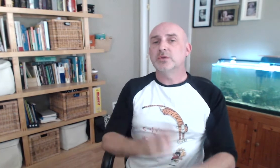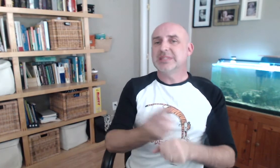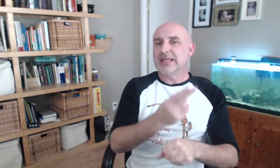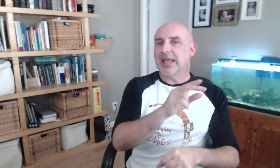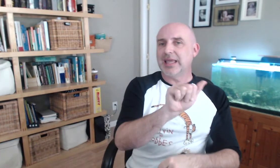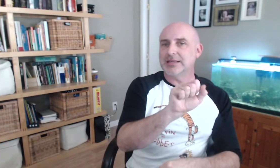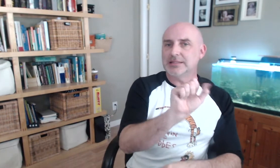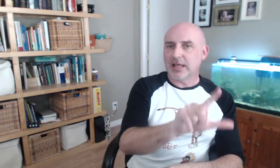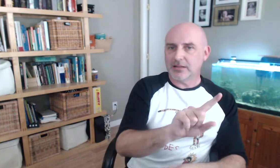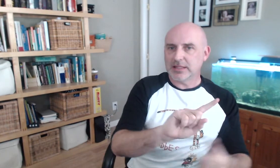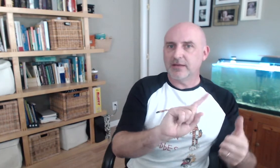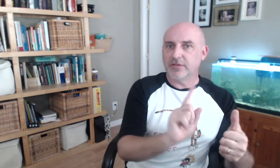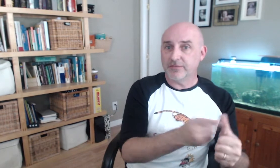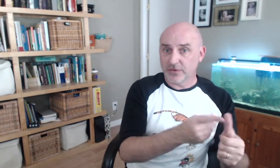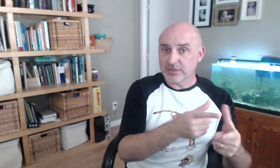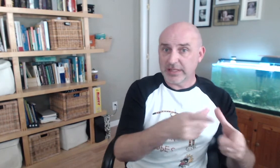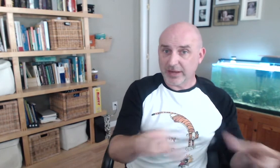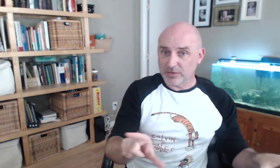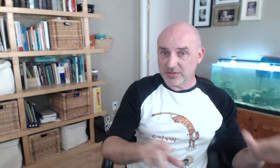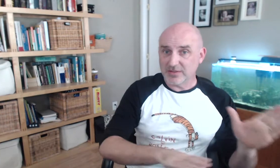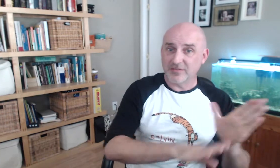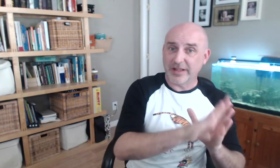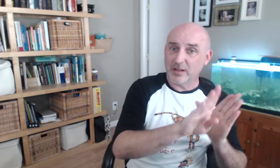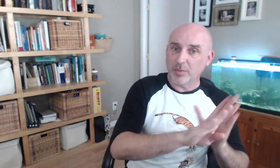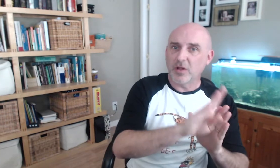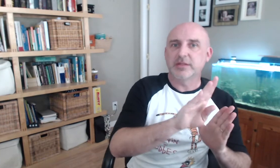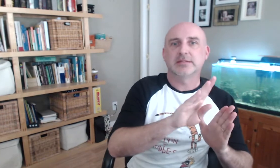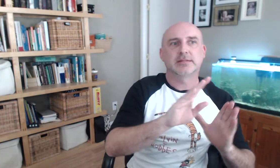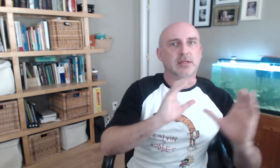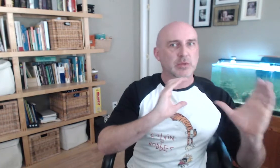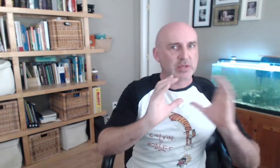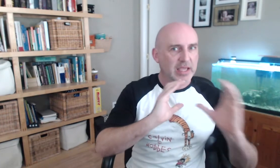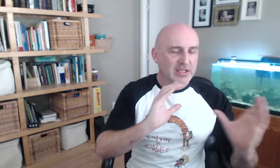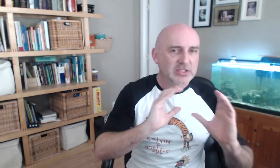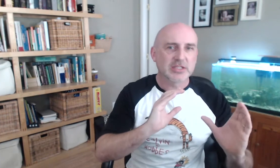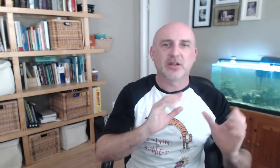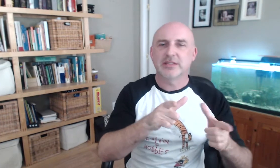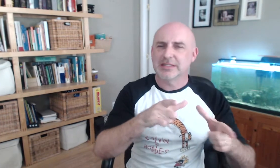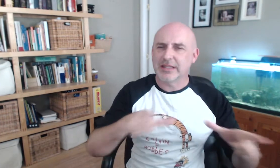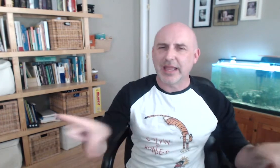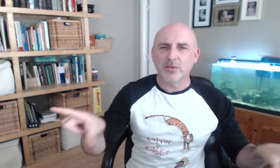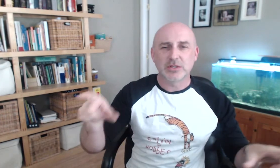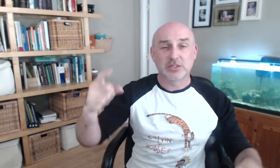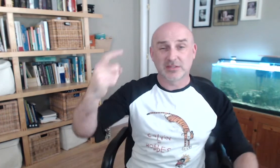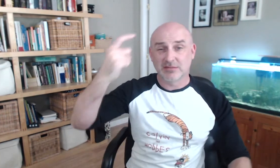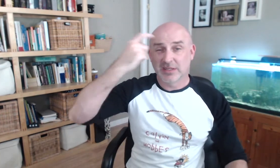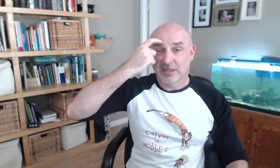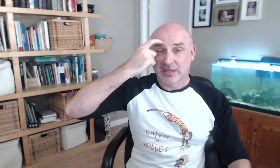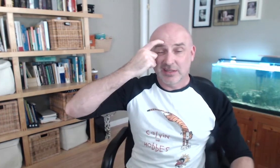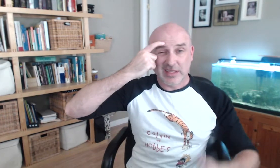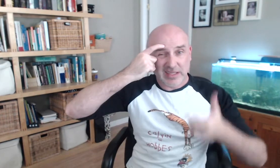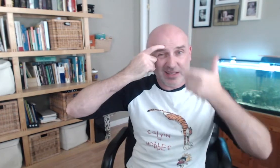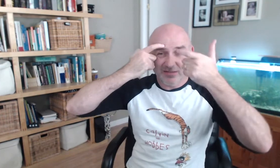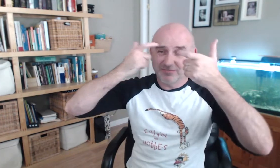using ASL as kind of the first language to develop all this communication, all this language, and like kind of